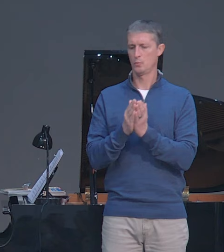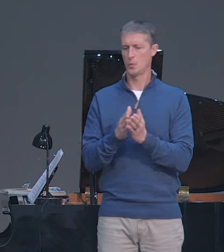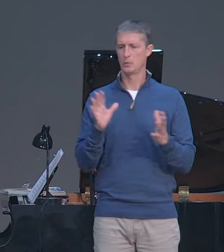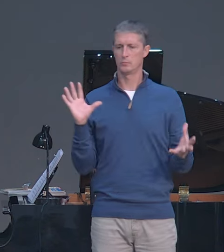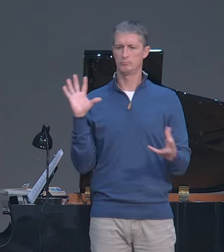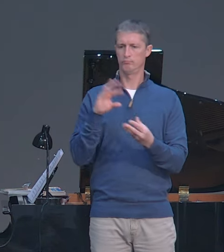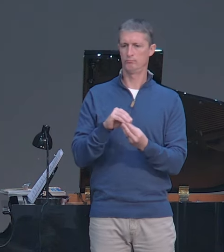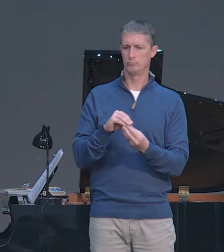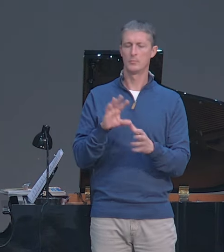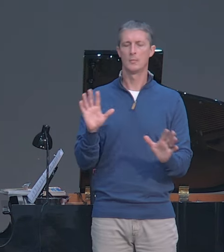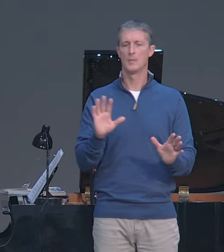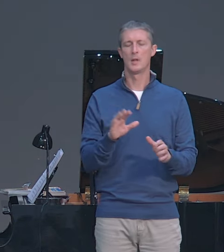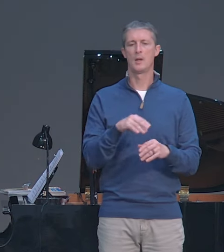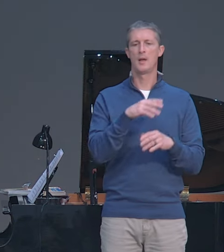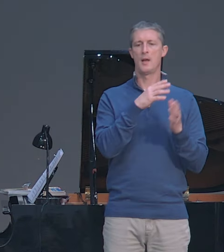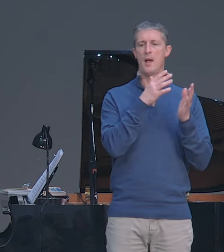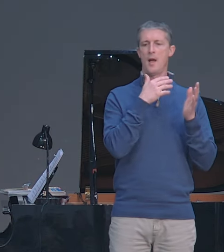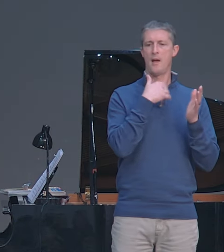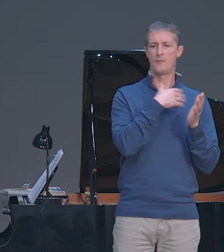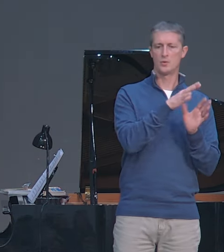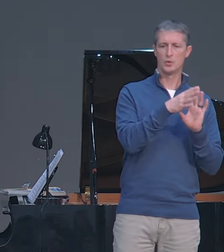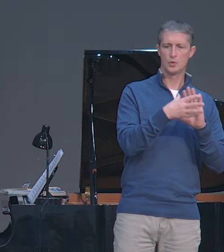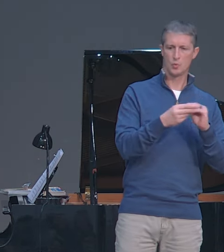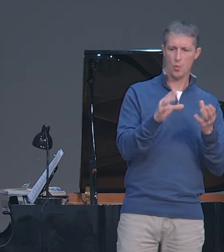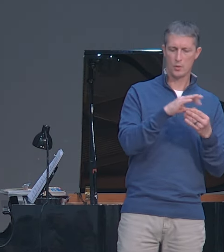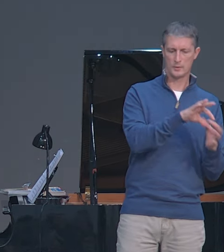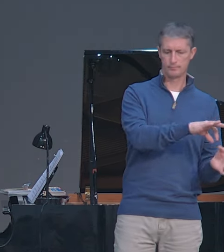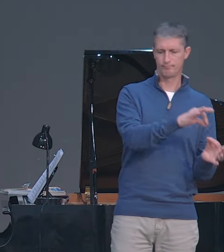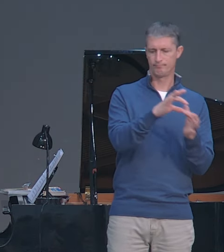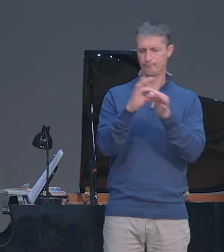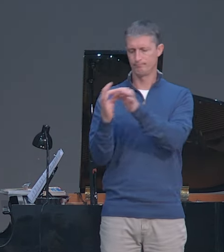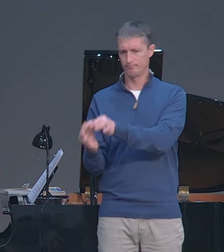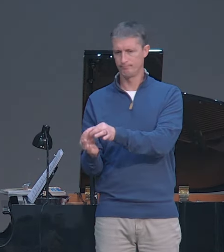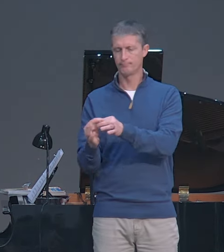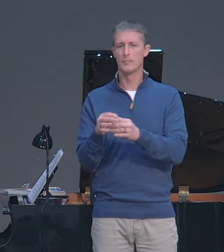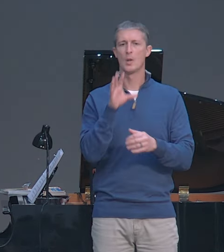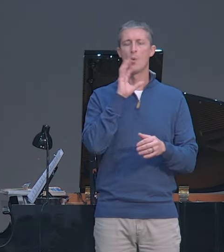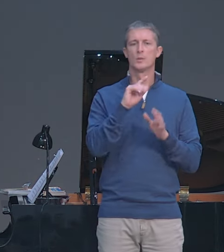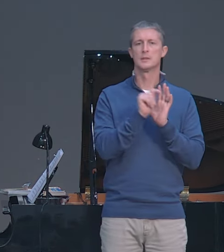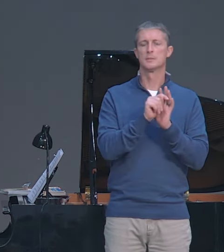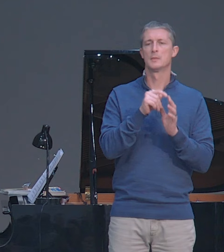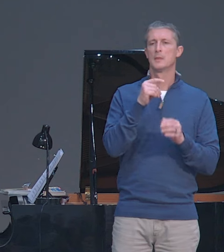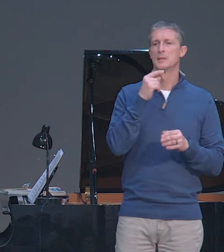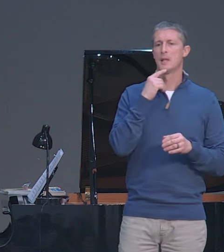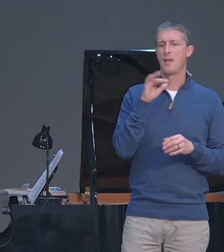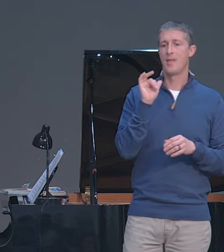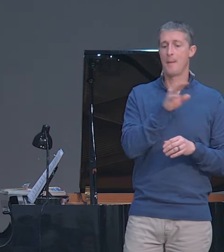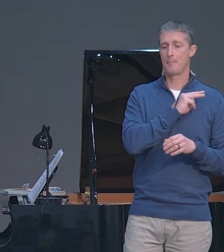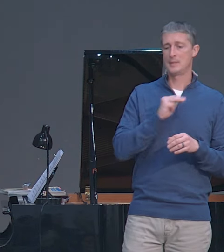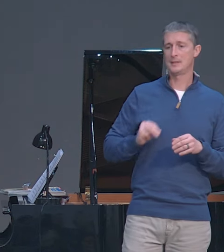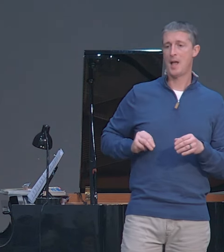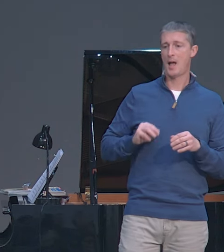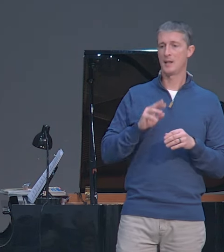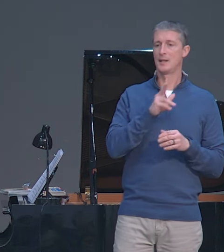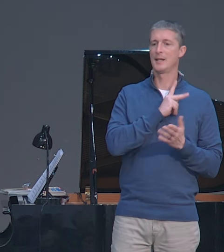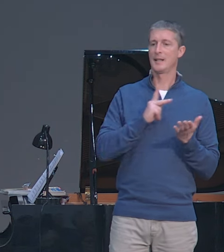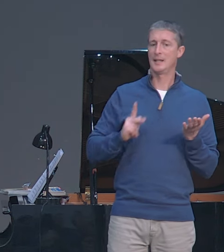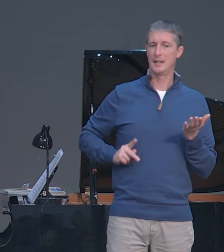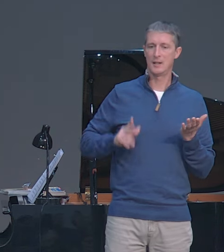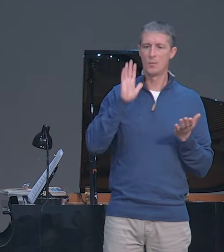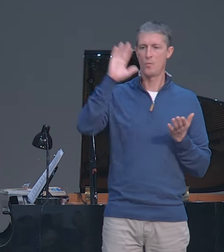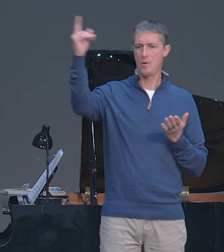Messiah King. The Old Testament promises that this Messiah King will